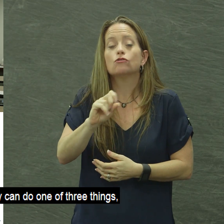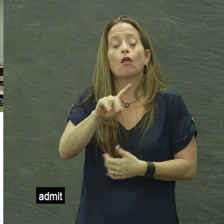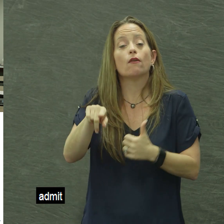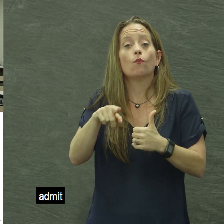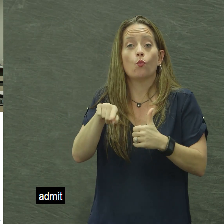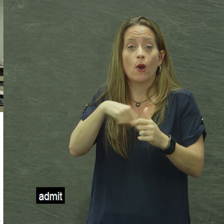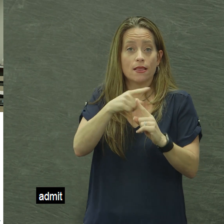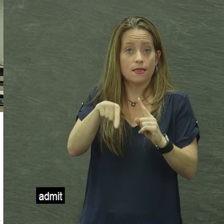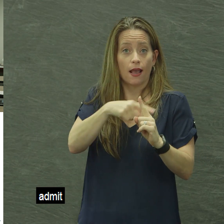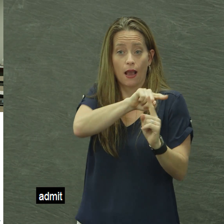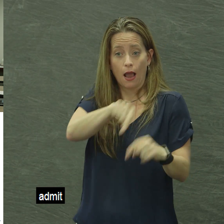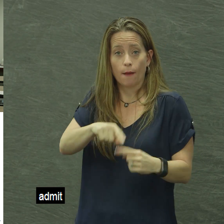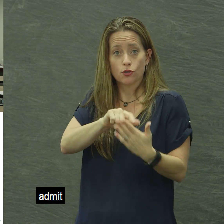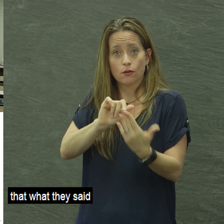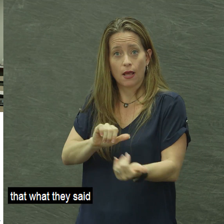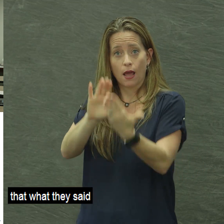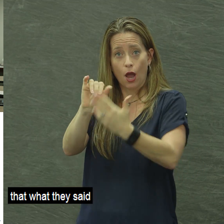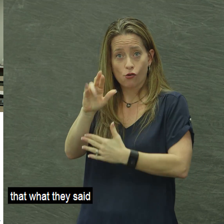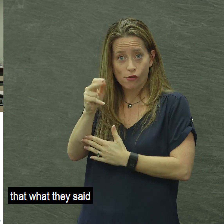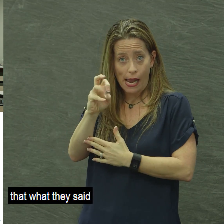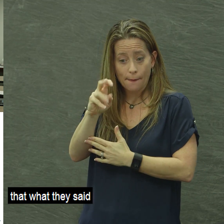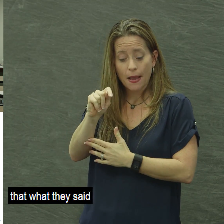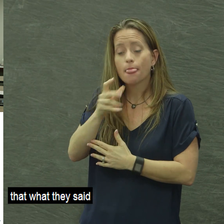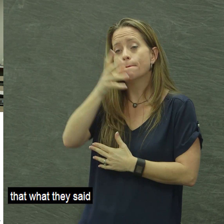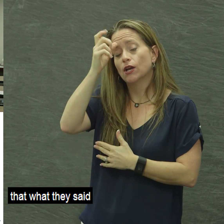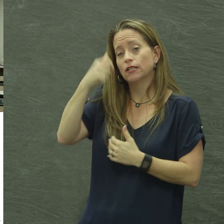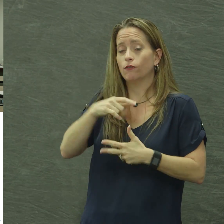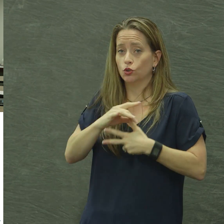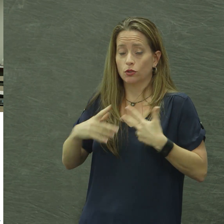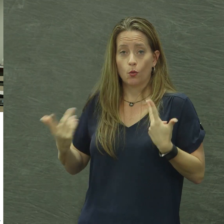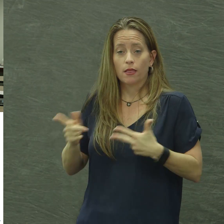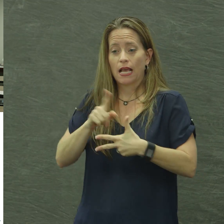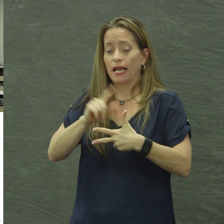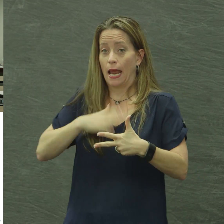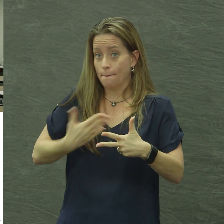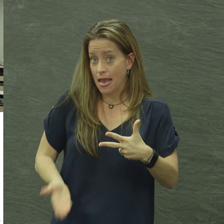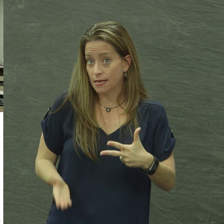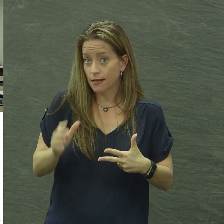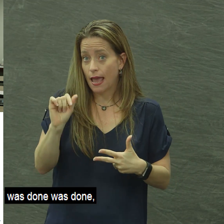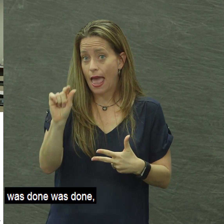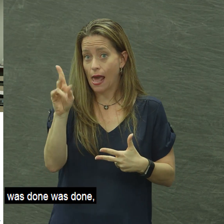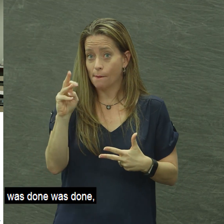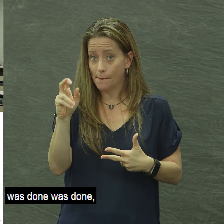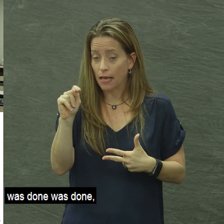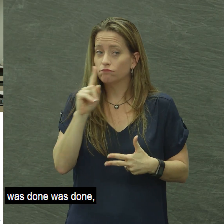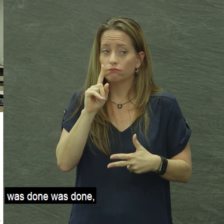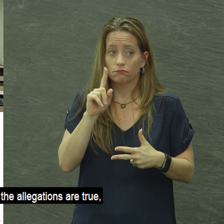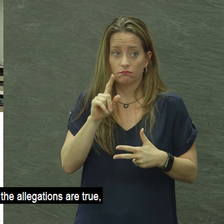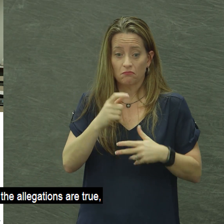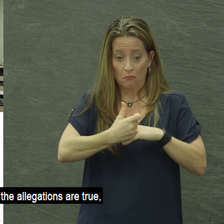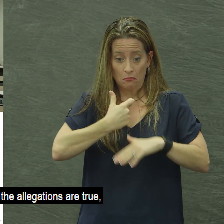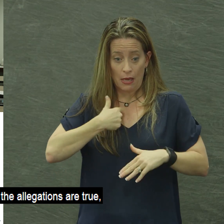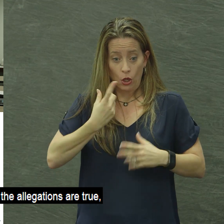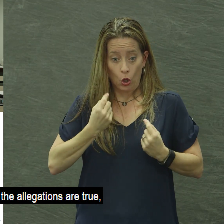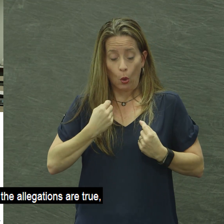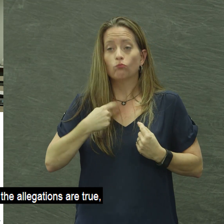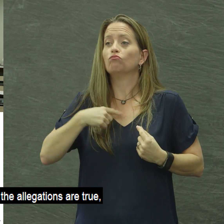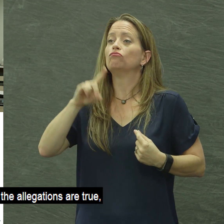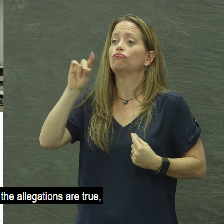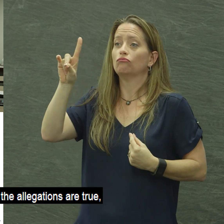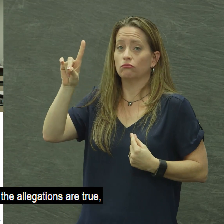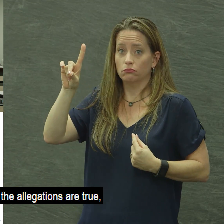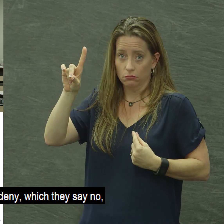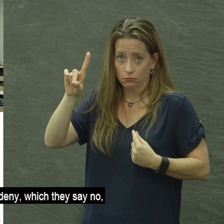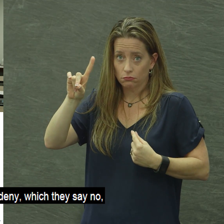things: admit that what they said was done, the allegations are